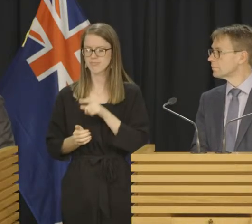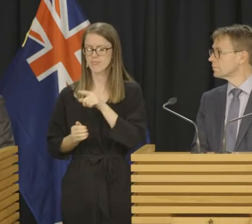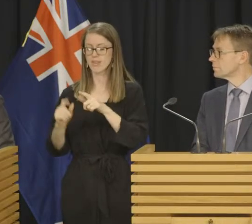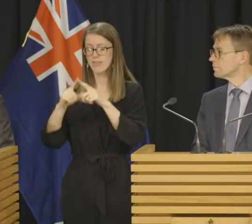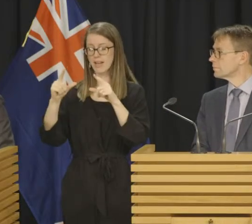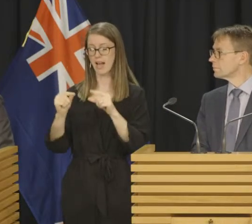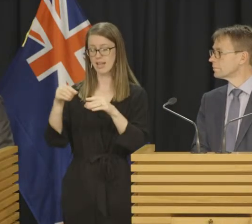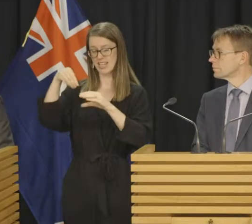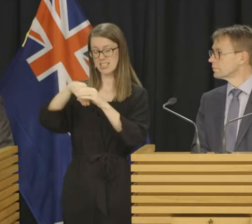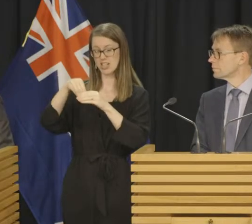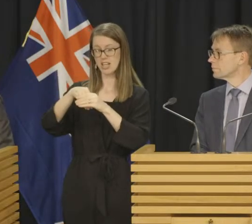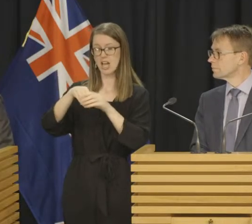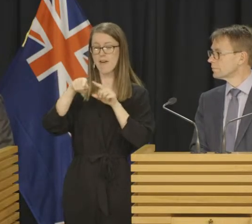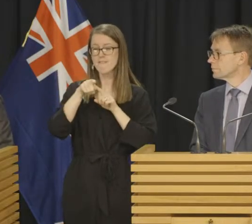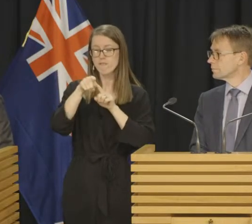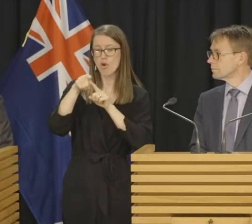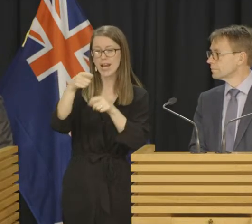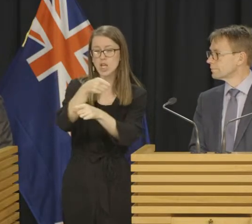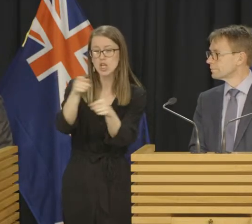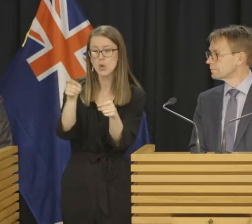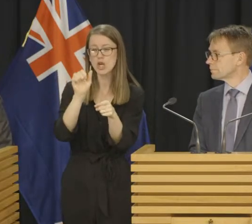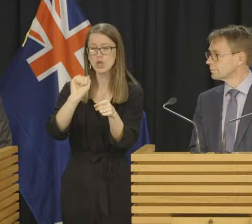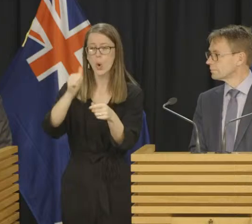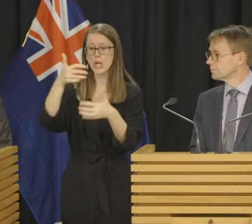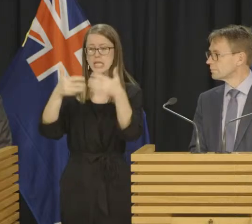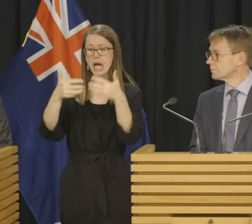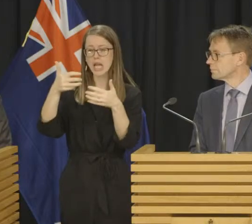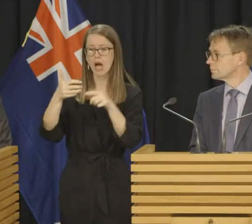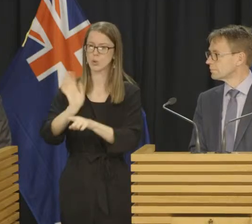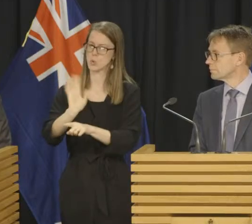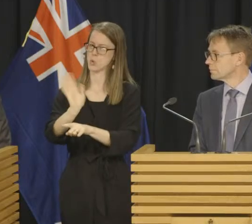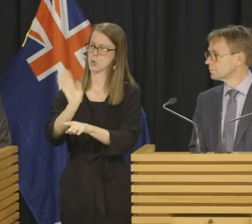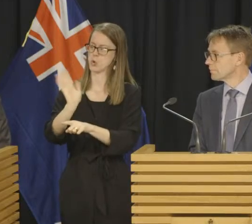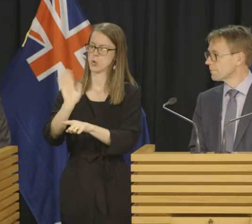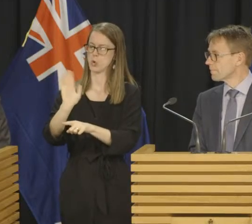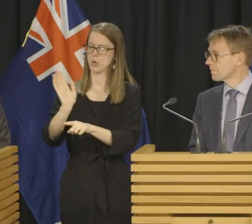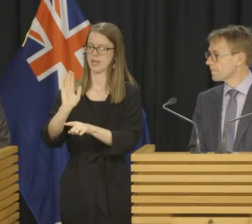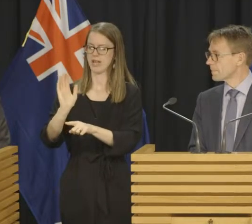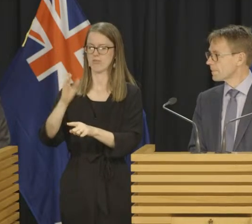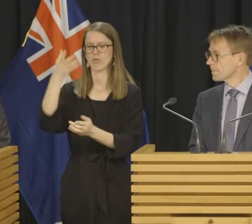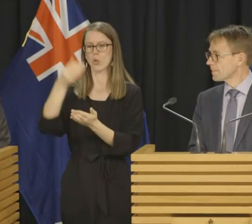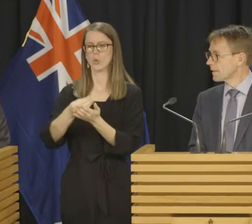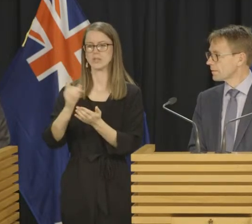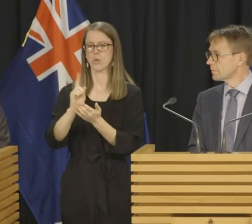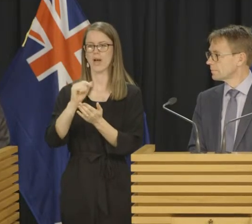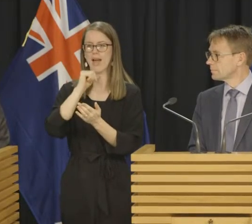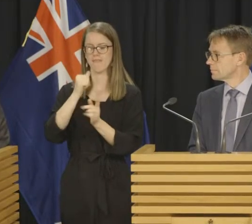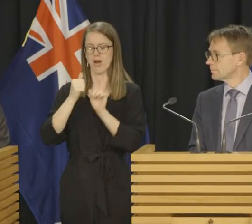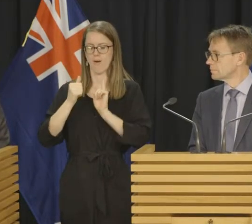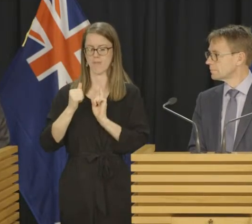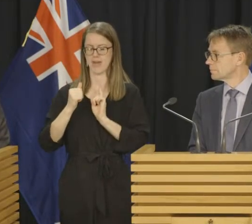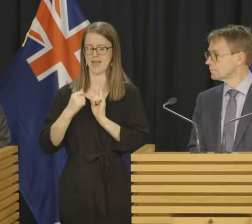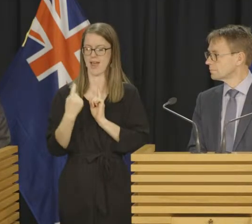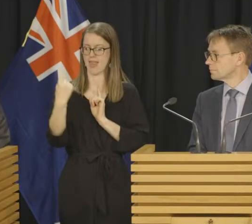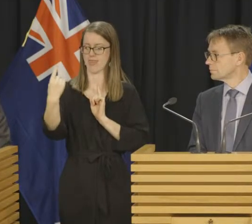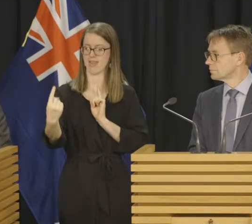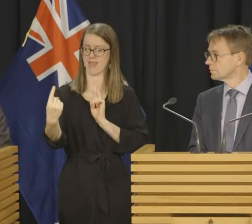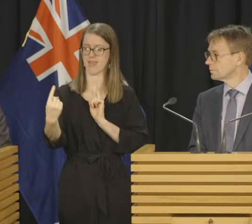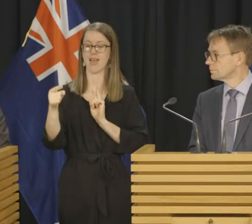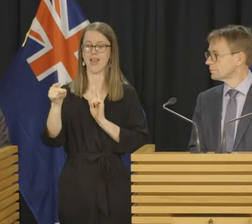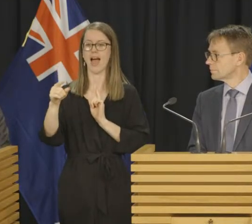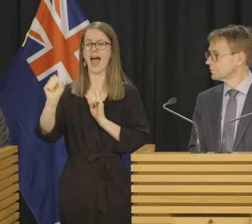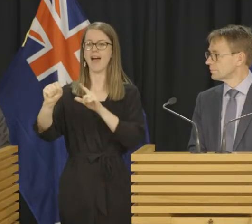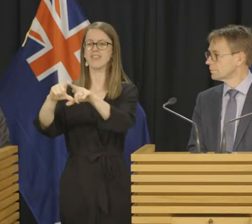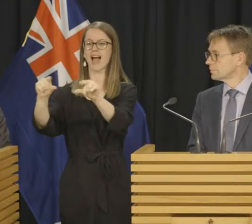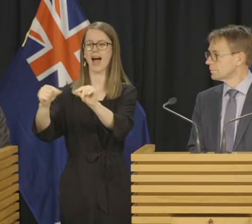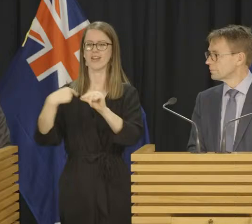location data or track users. It simply blindly records the length and distance of the interaction with others who have cards who are